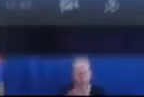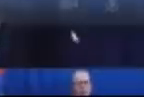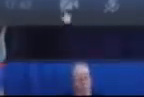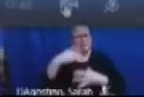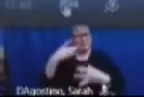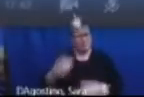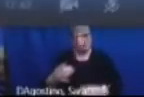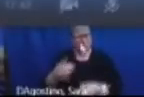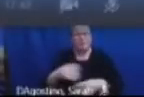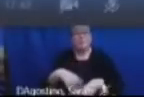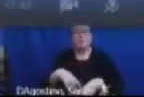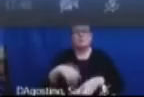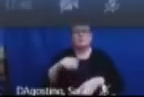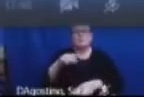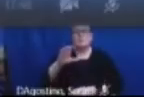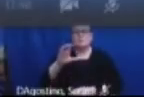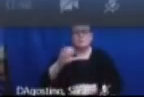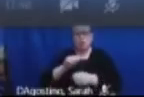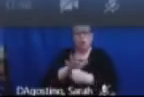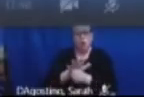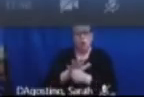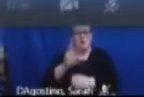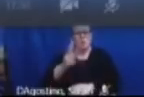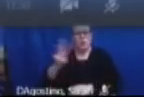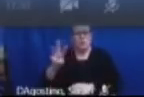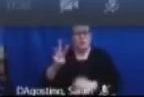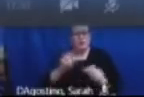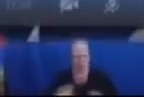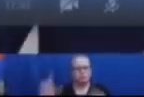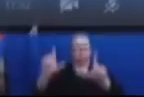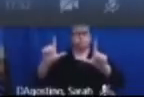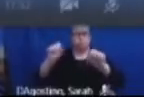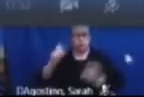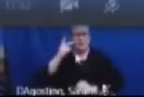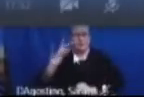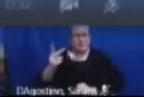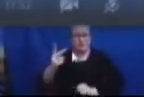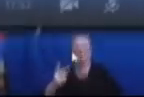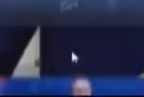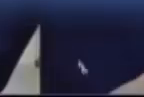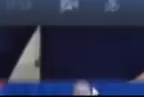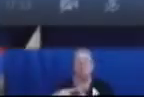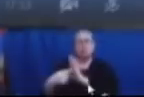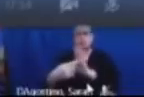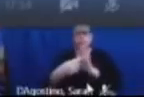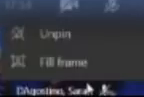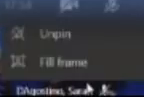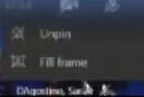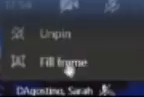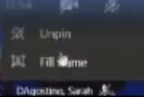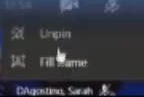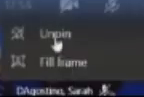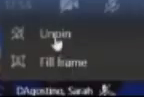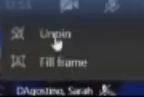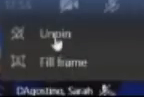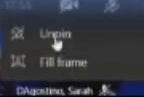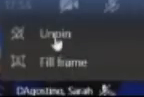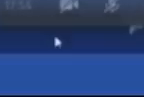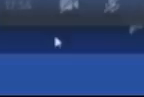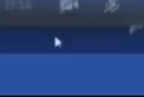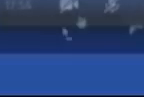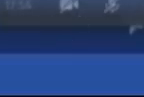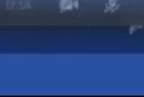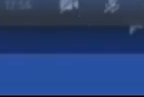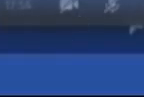interactive chart. And what it does is show you by your town the percent of folks, mainly those 75 and